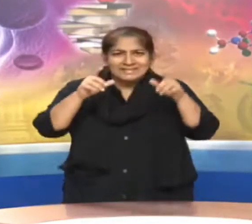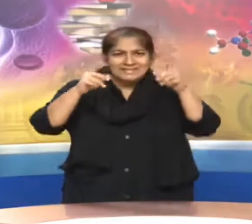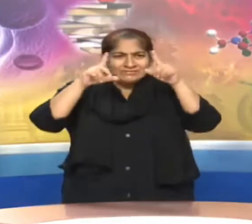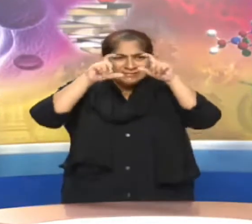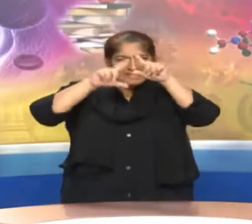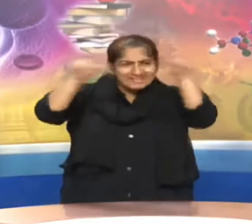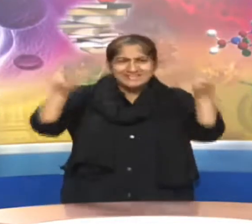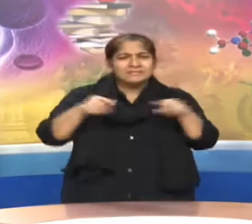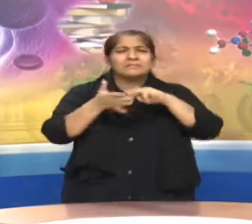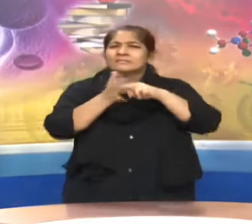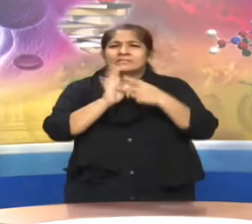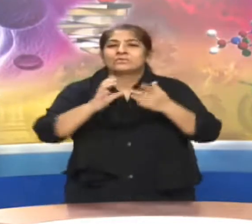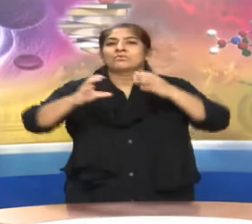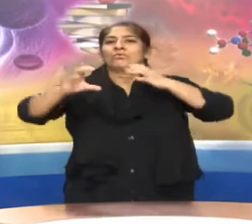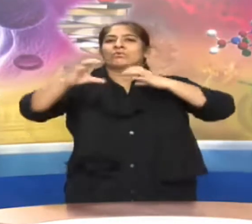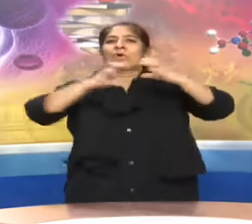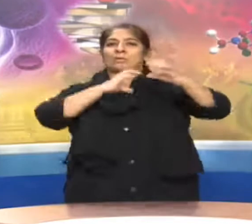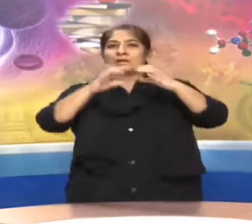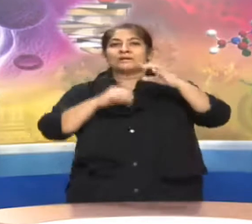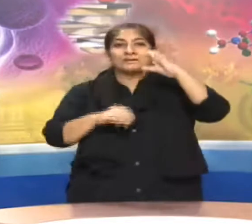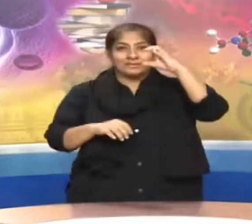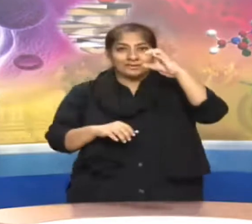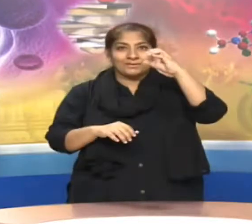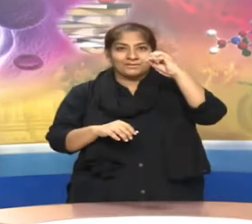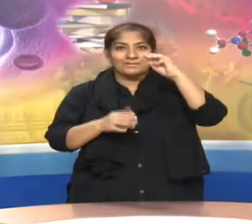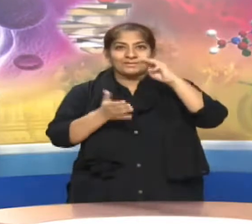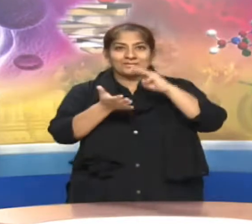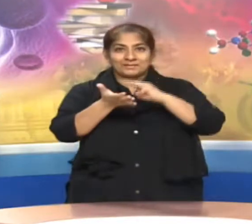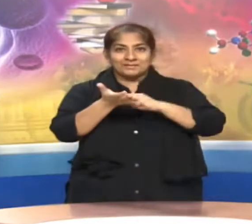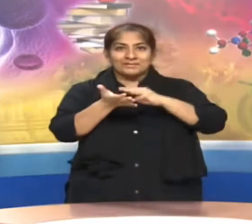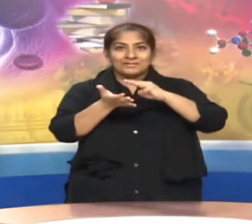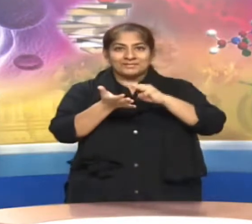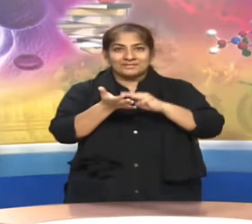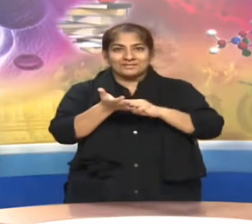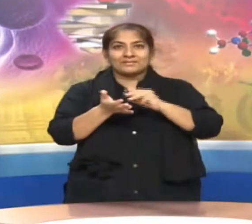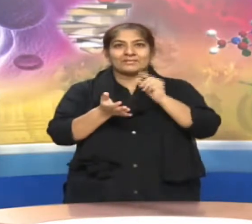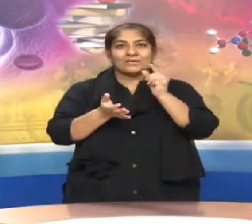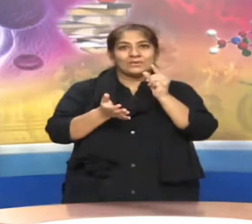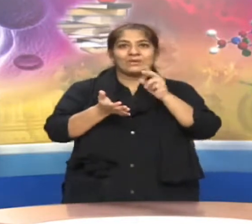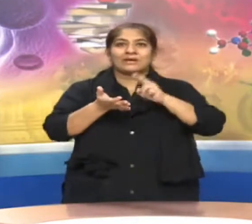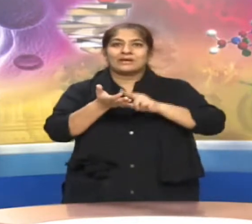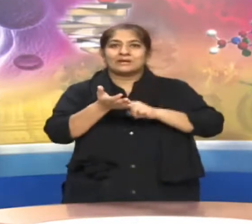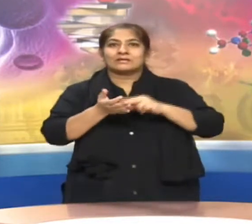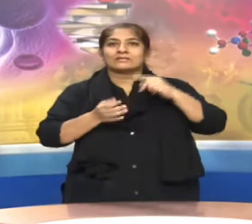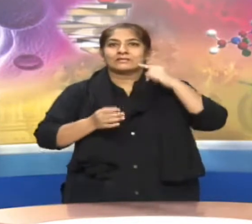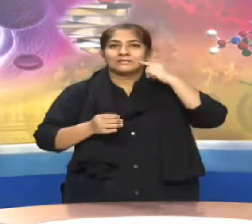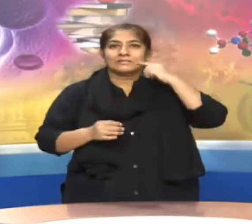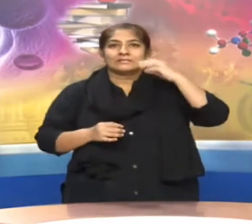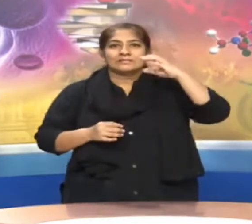This picture you just saw, this is of the word communication.